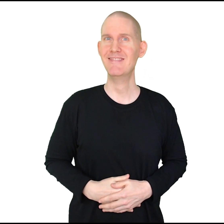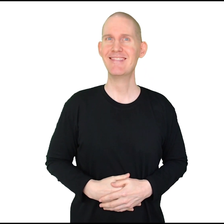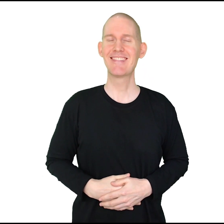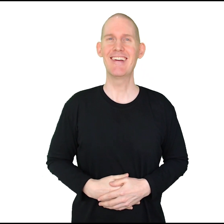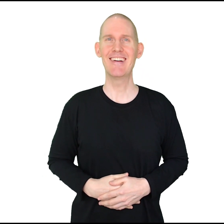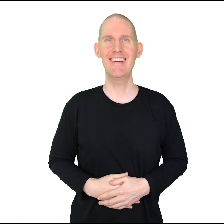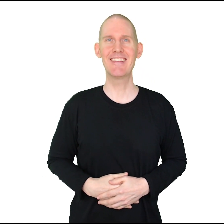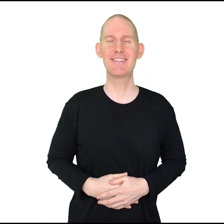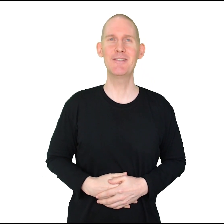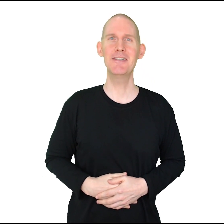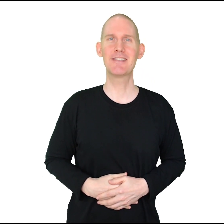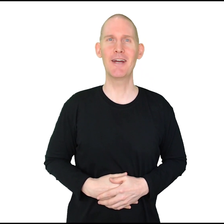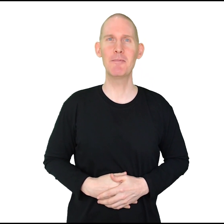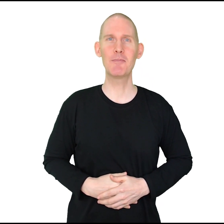All right, let's do it. Sign with me.